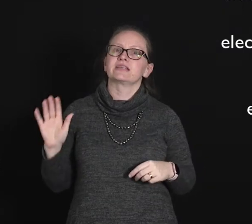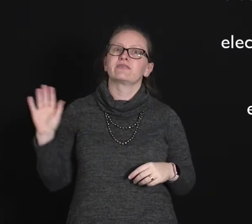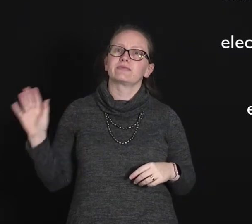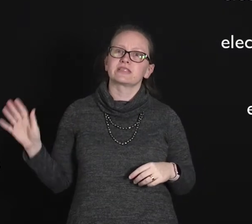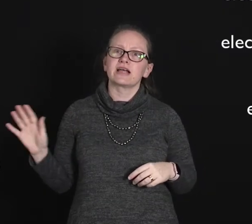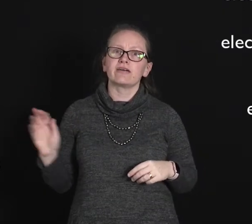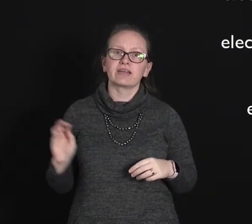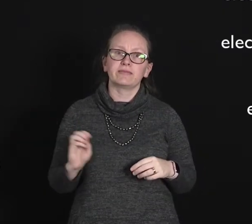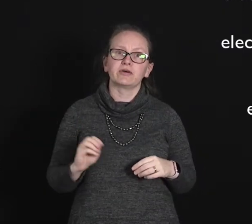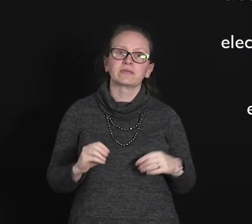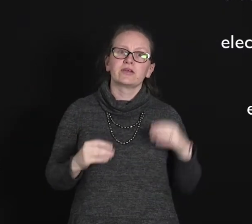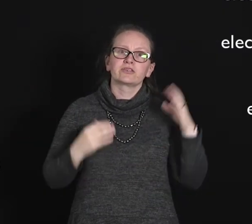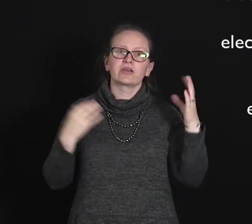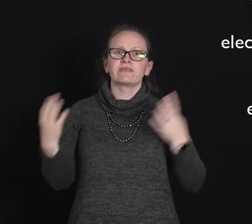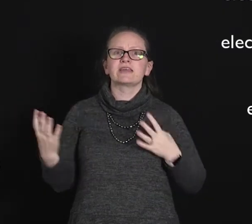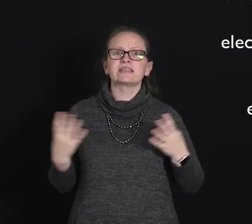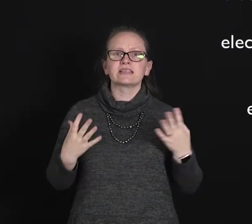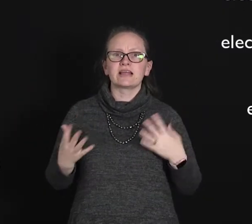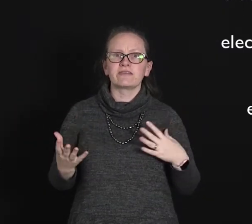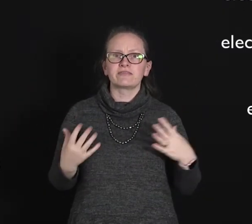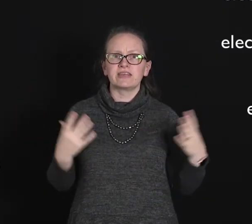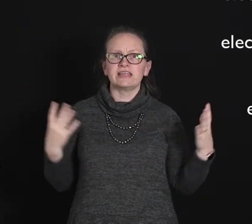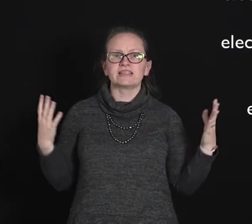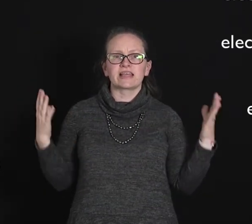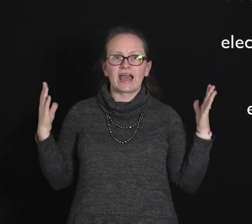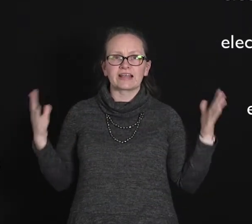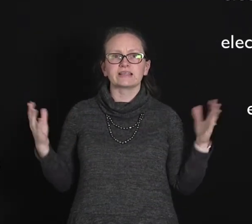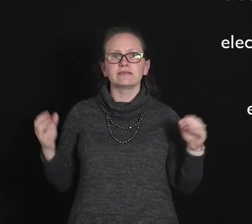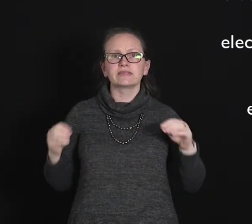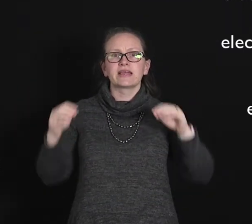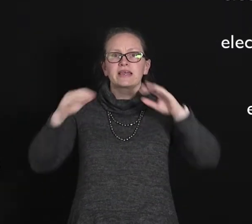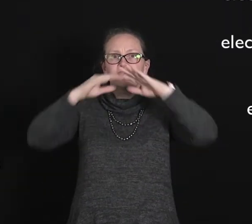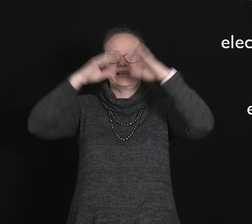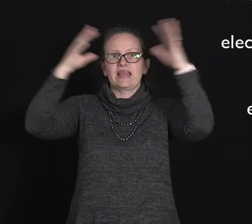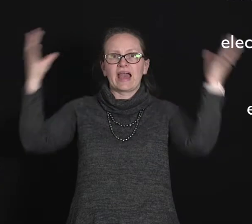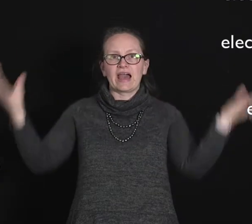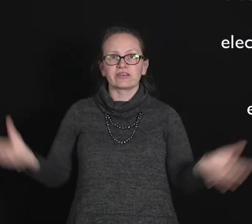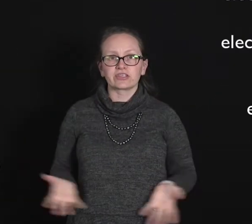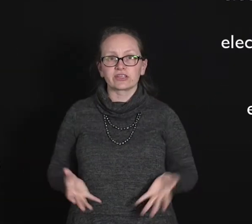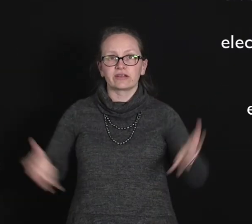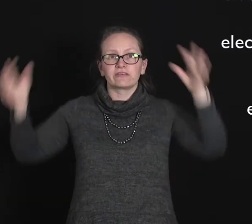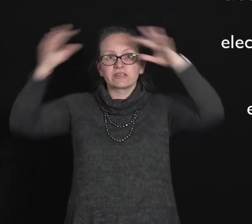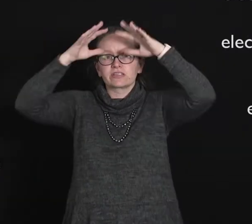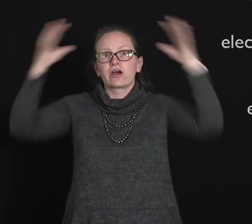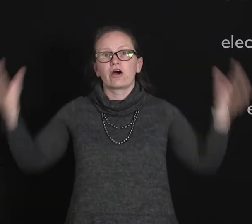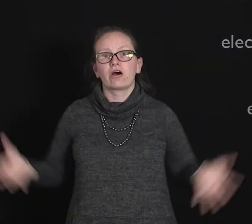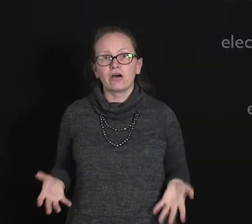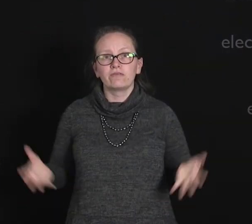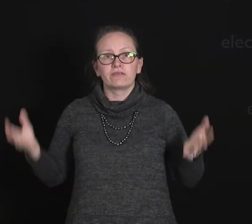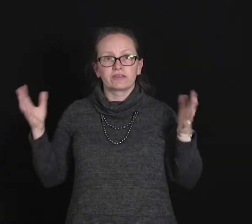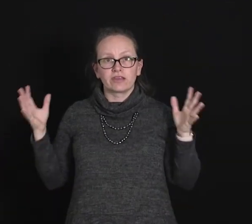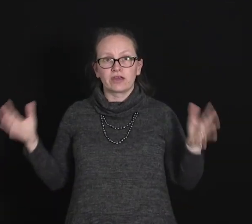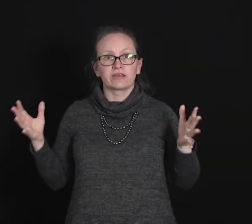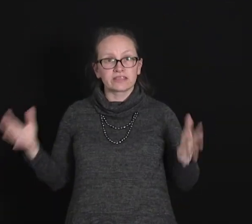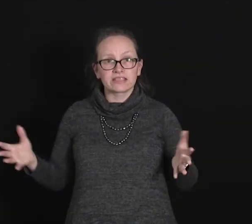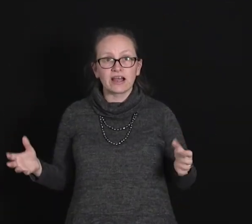from the star anymore. So if there's enough of these atoms in the outer surface of the